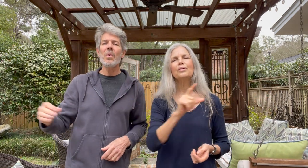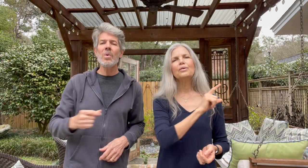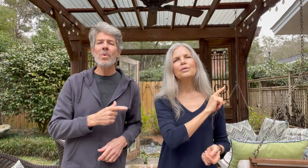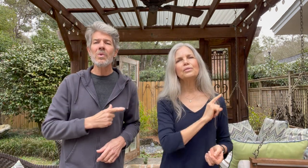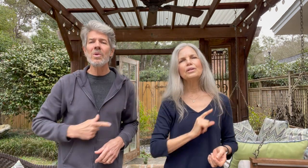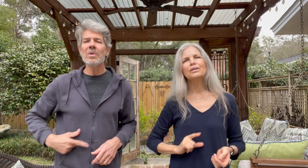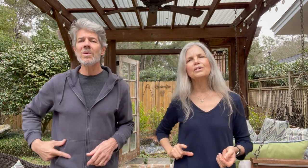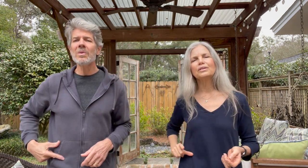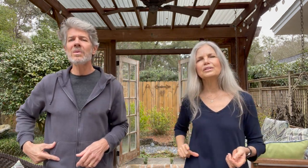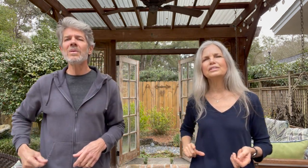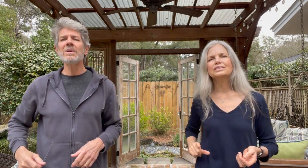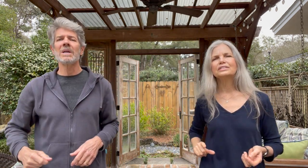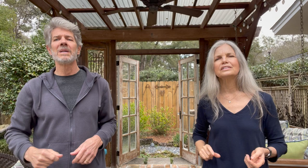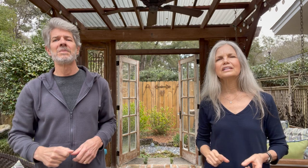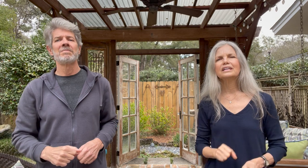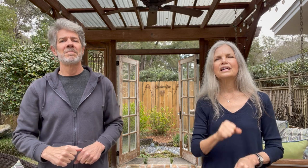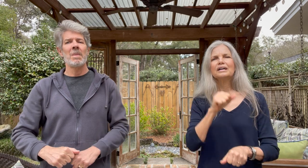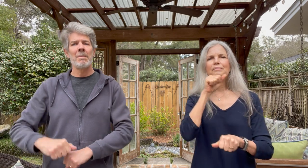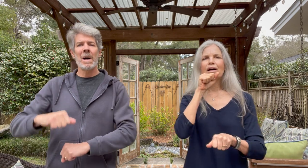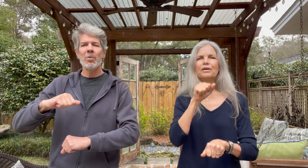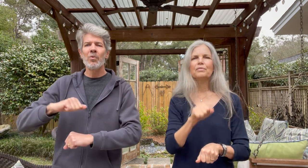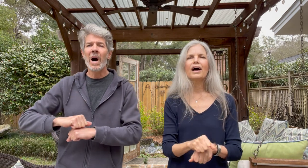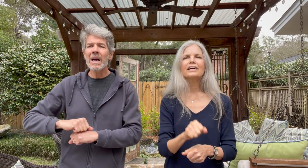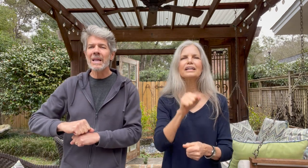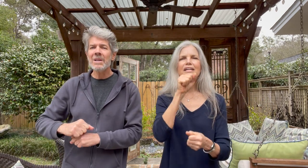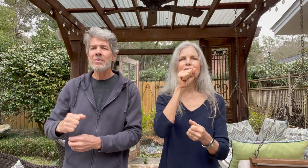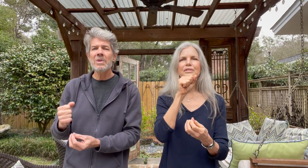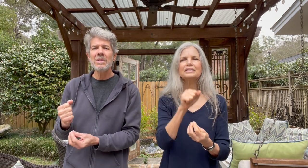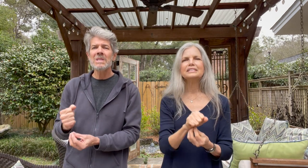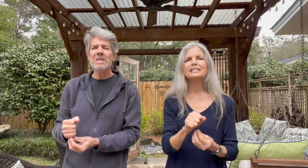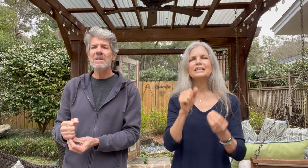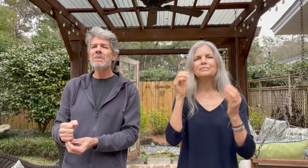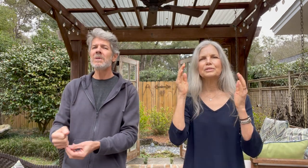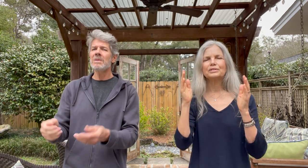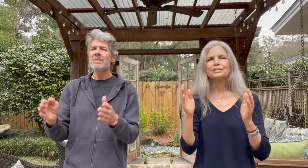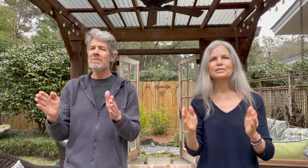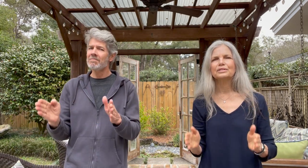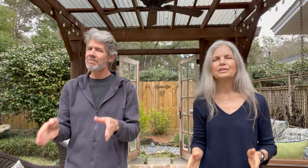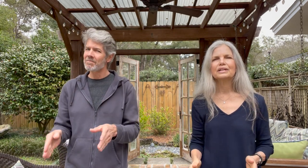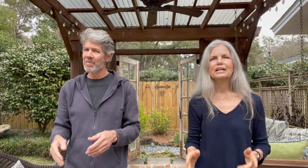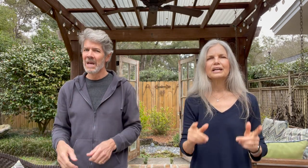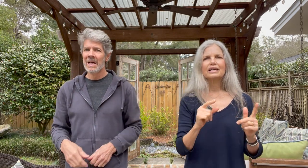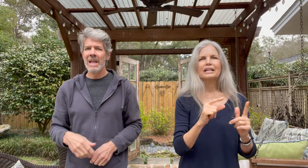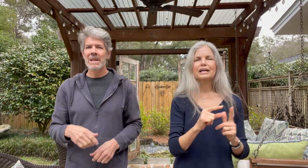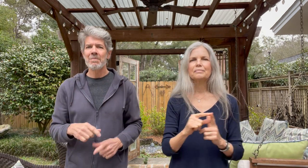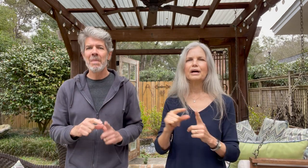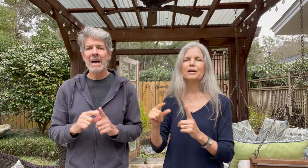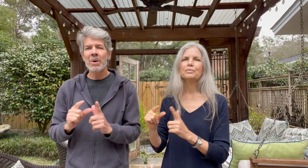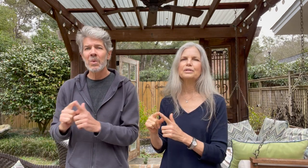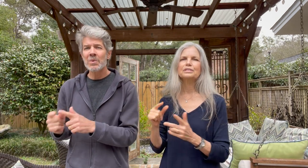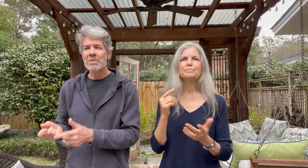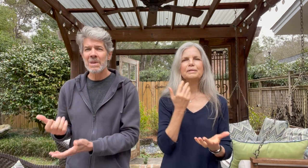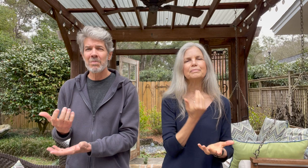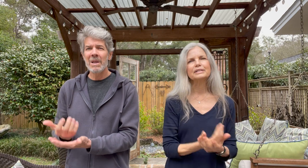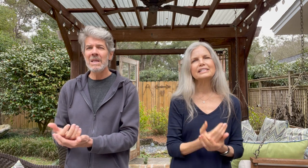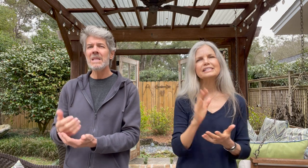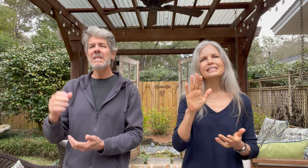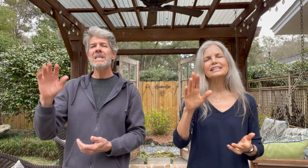Oh Lord, my rock and redeemer, let my words be pleasing in